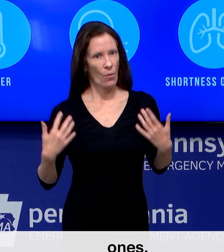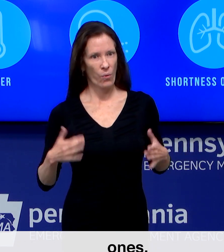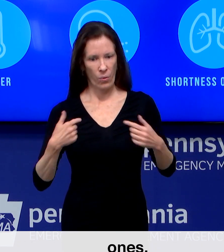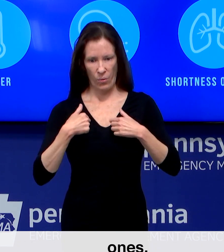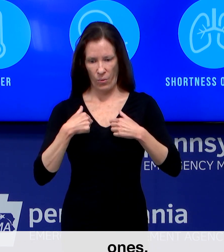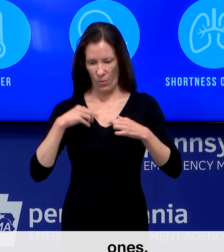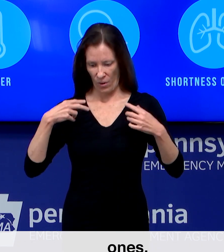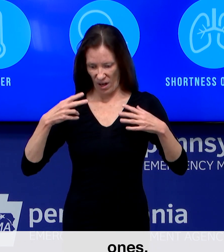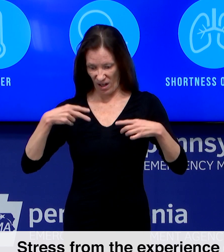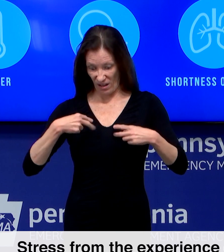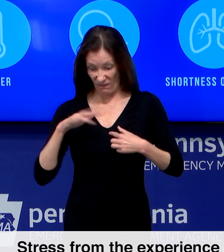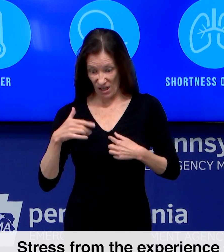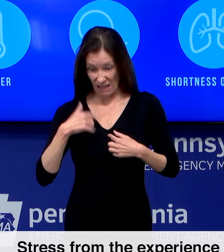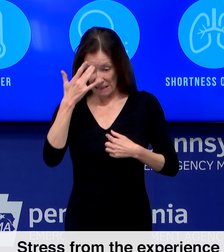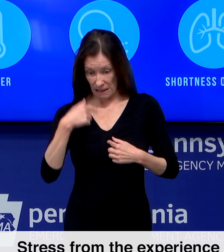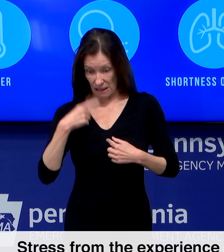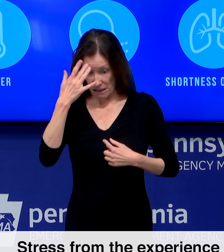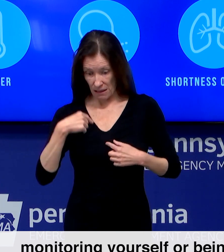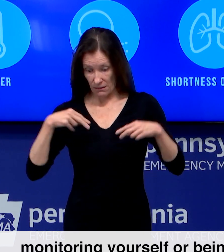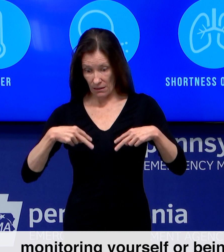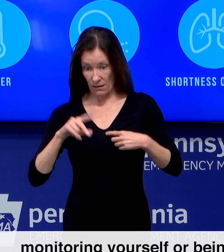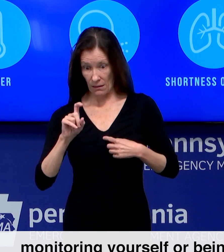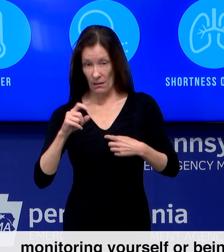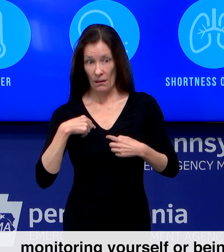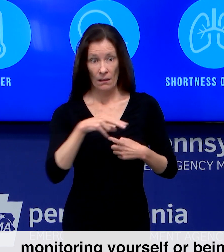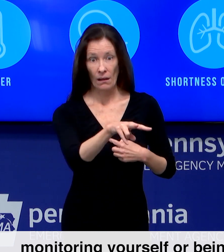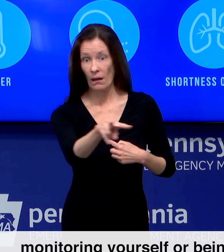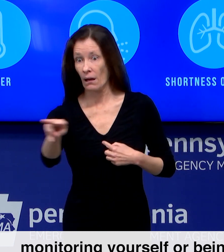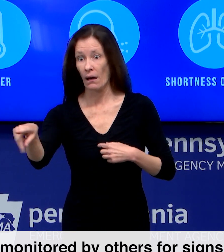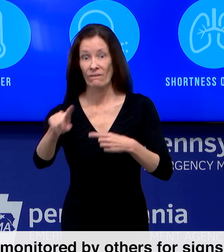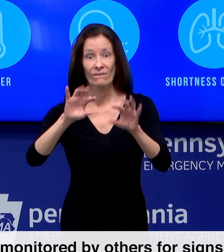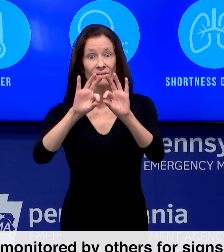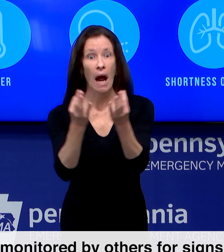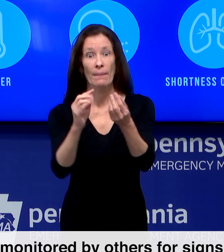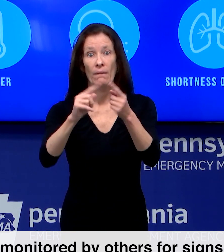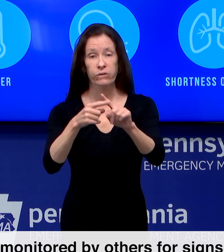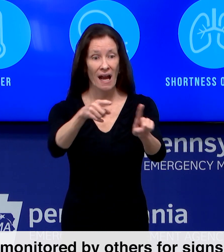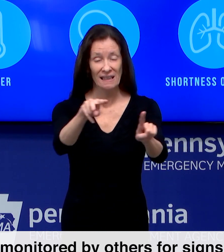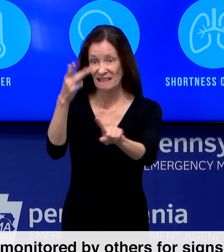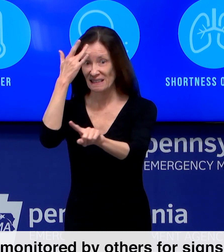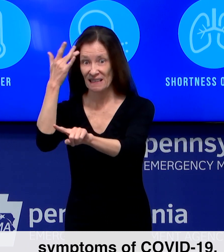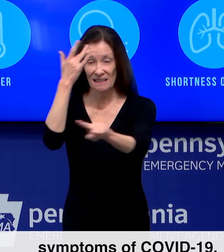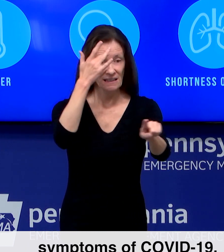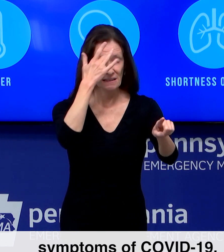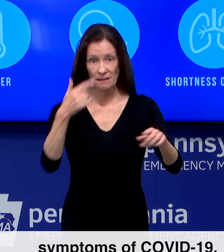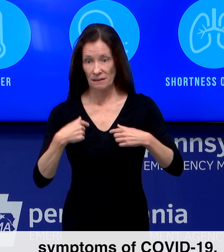ones, stress from the experience of monitoring yourself or being monitored by others for signs and symptoms of